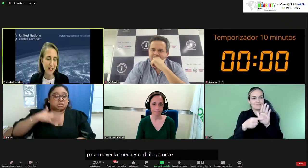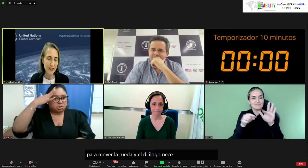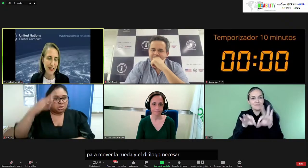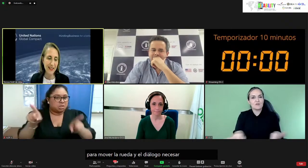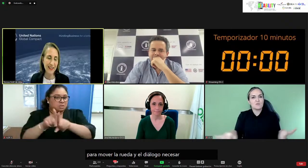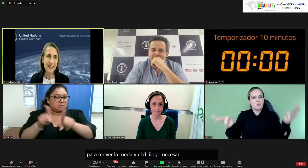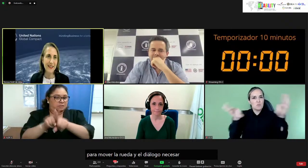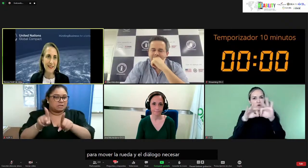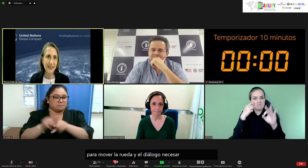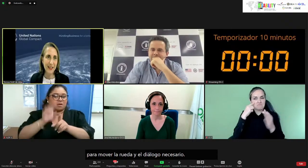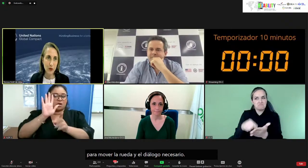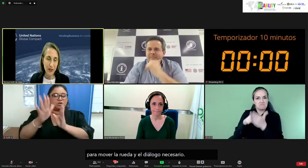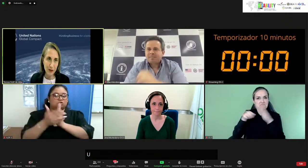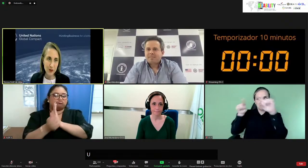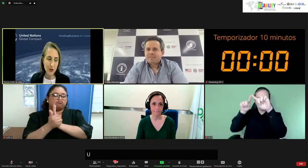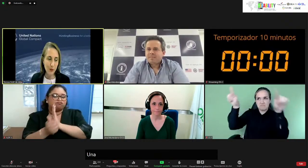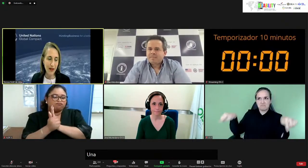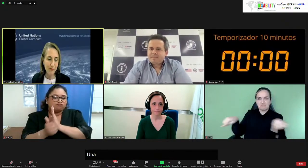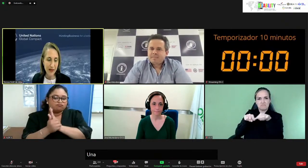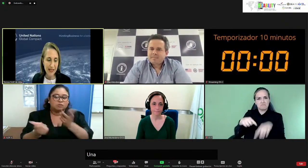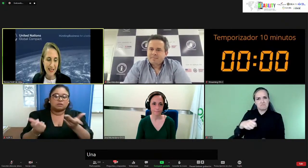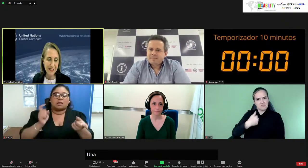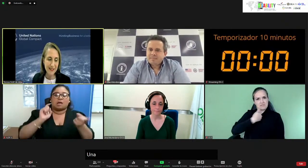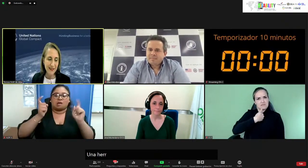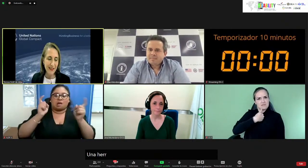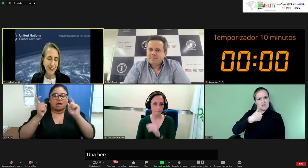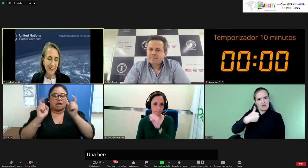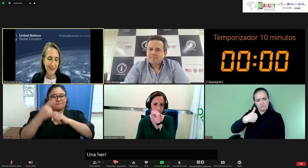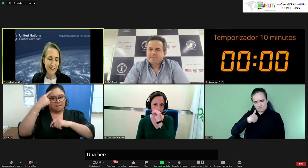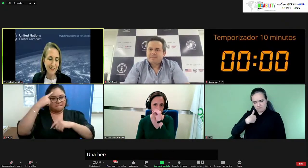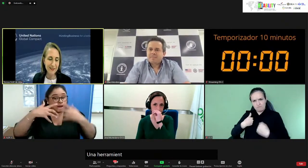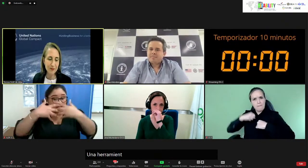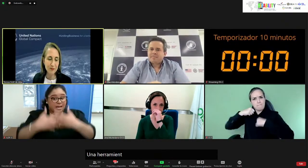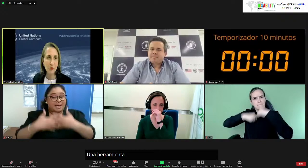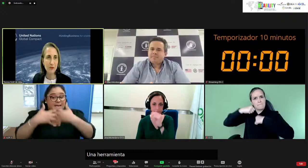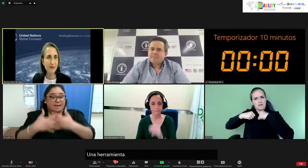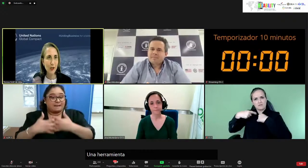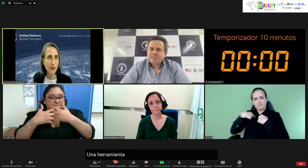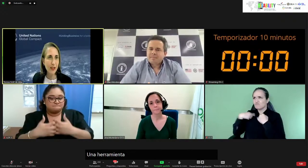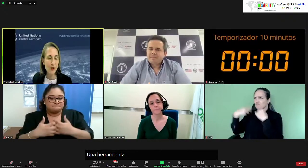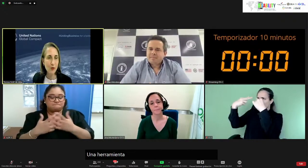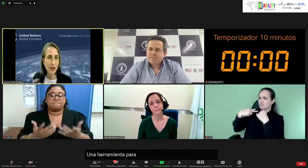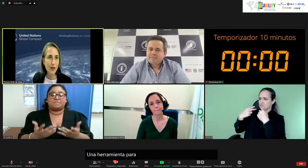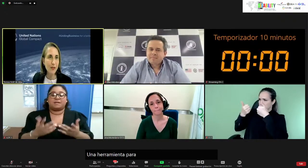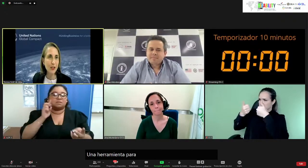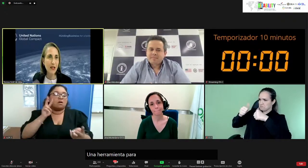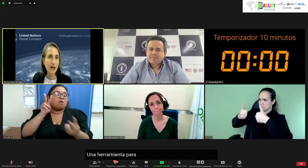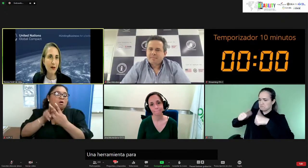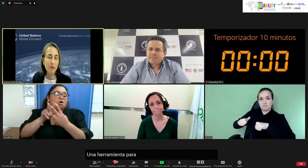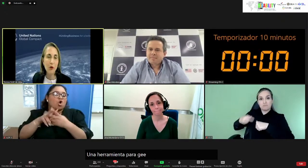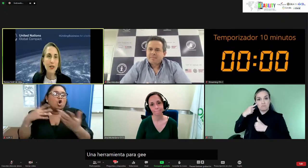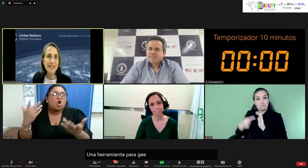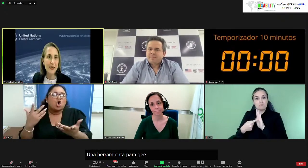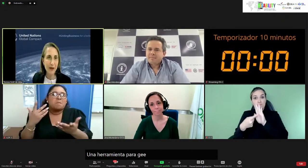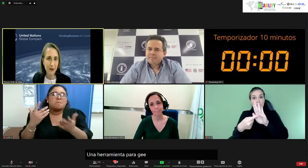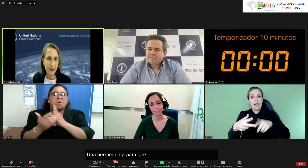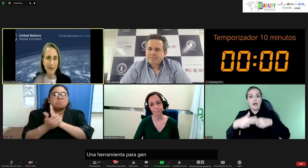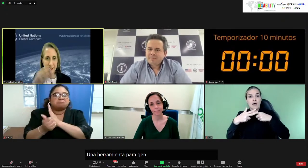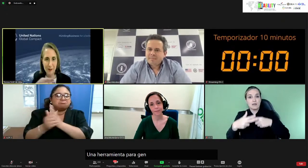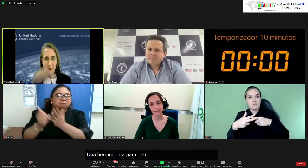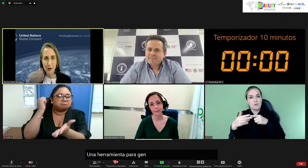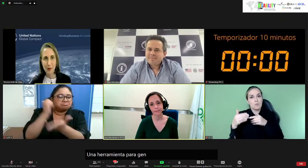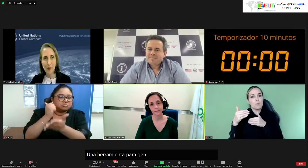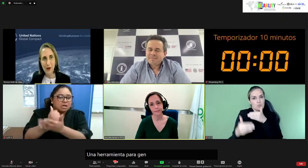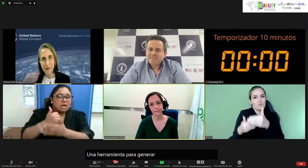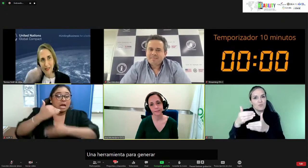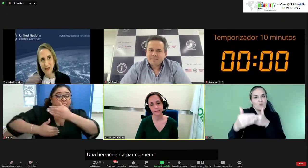i've i believe it's relevant to have this subdiagnosis tool for companies it's acknowledged as a